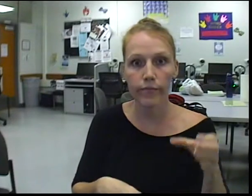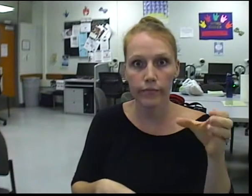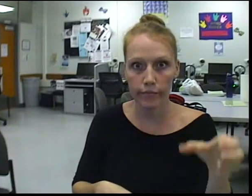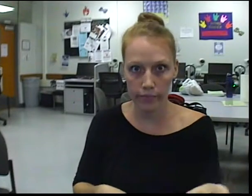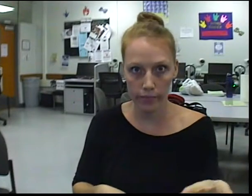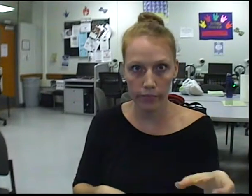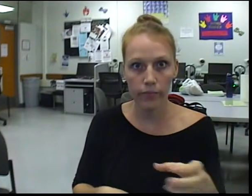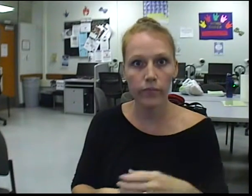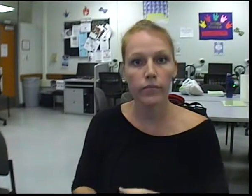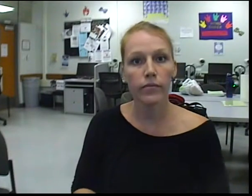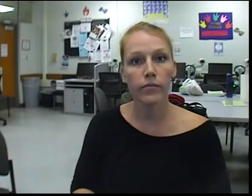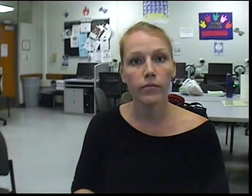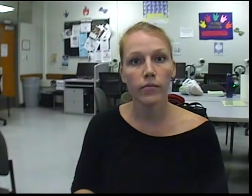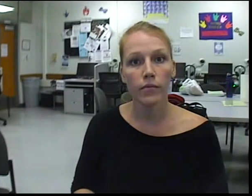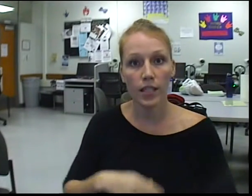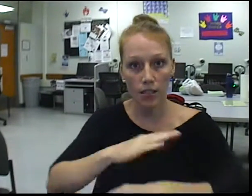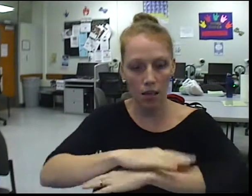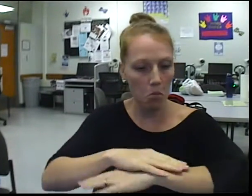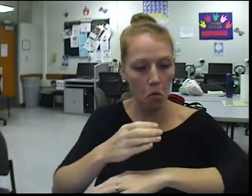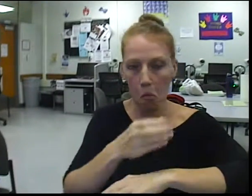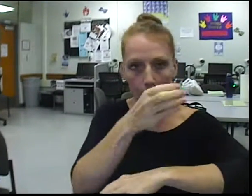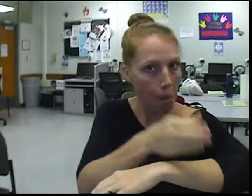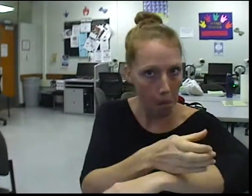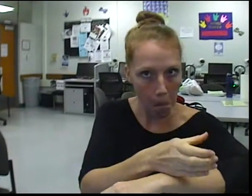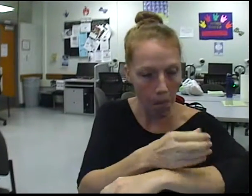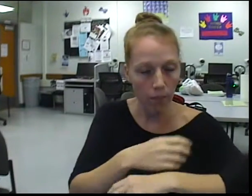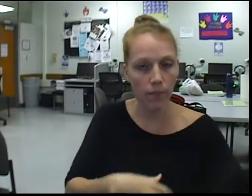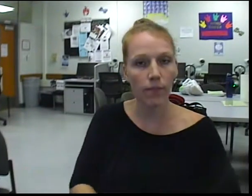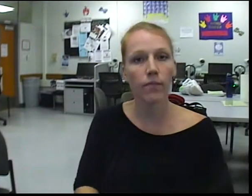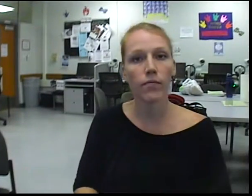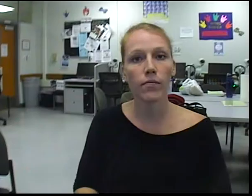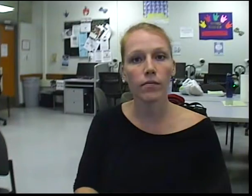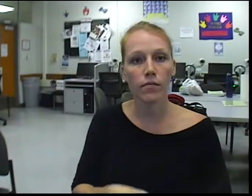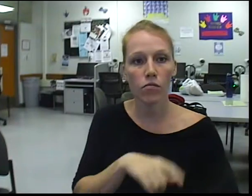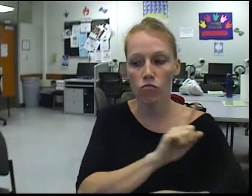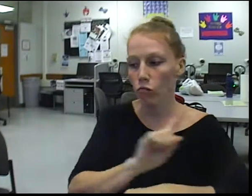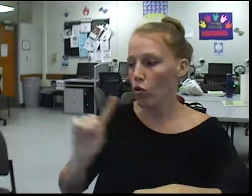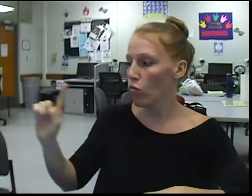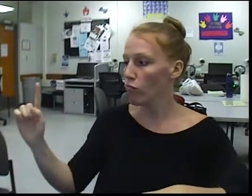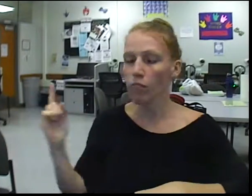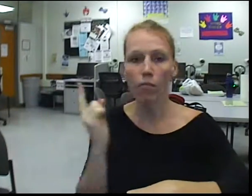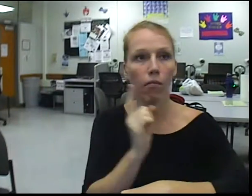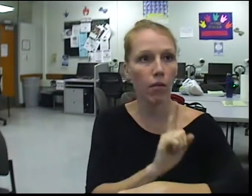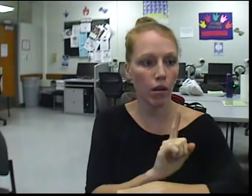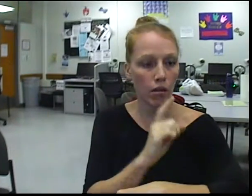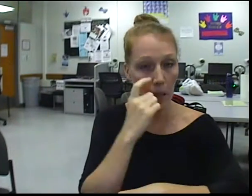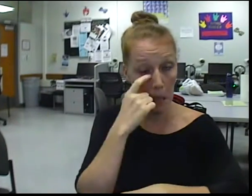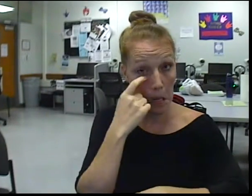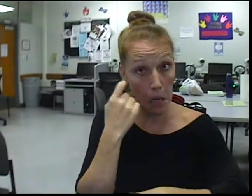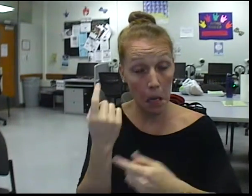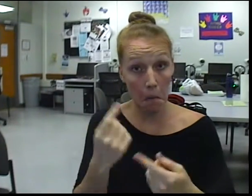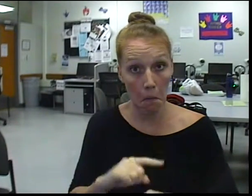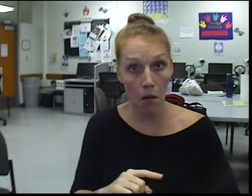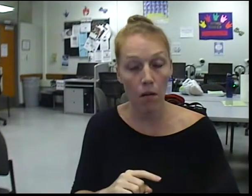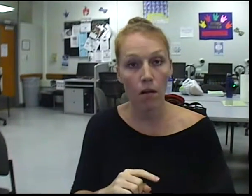a table or whatever, especially when sometimes you come back, and then there is moisture all around the outside of it. I did